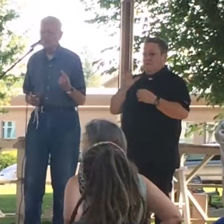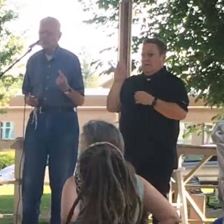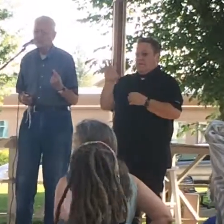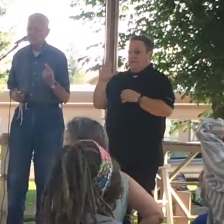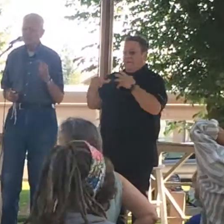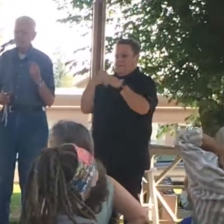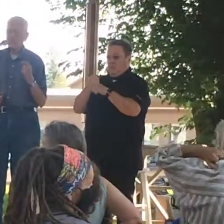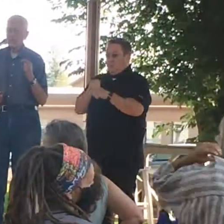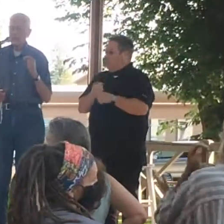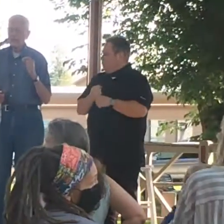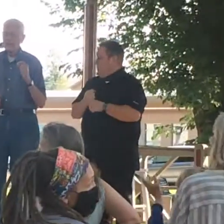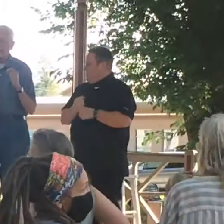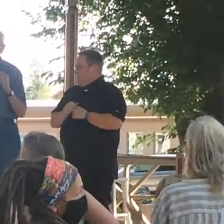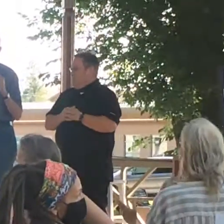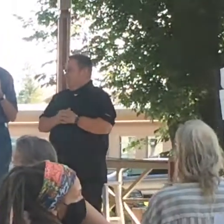5 years.